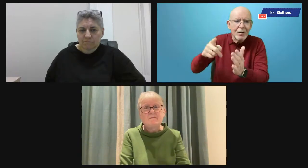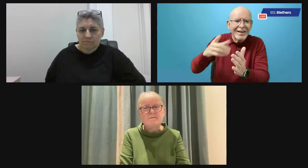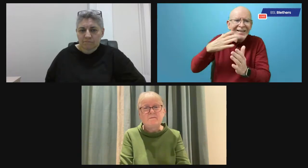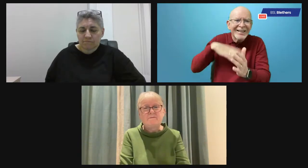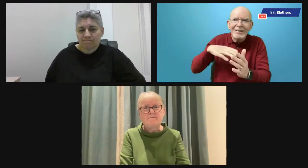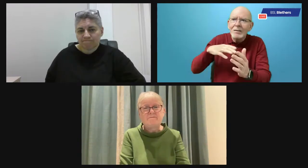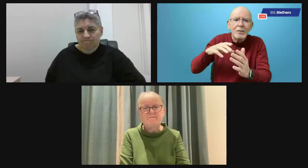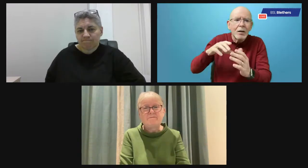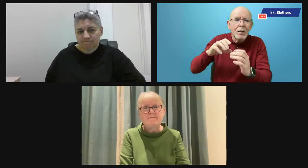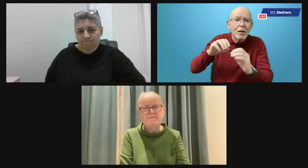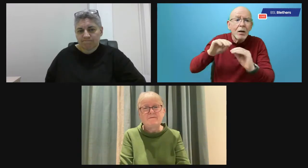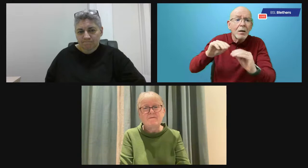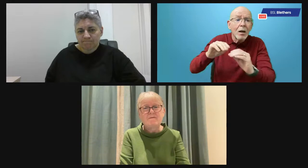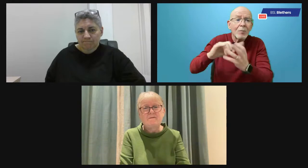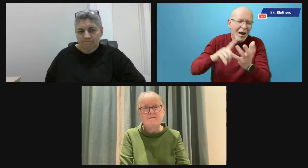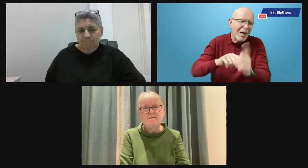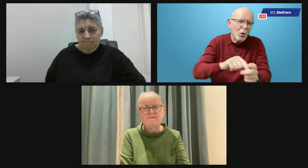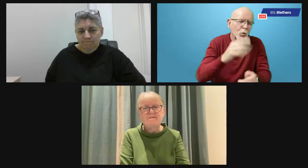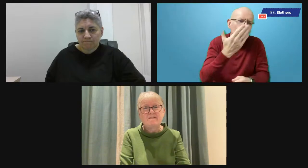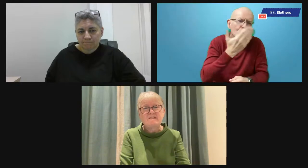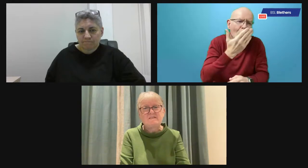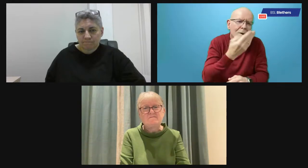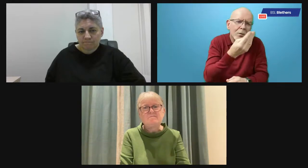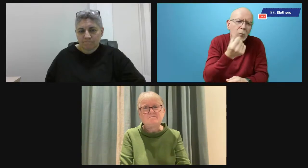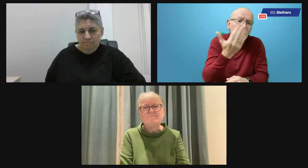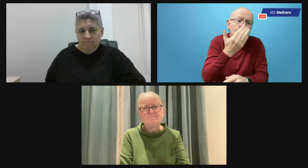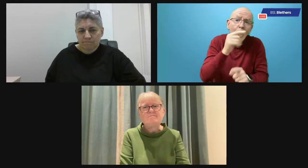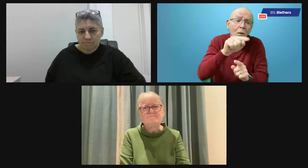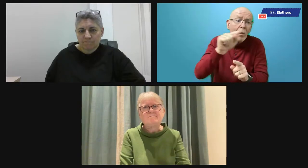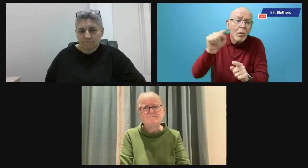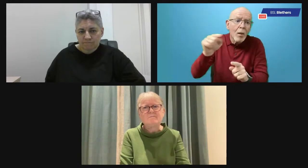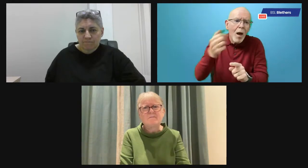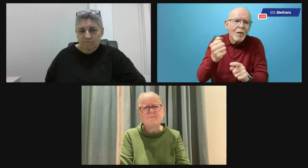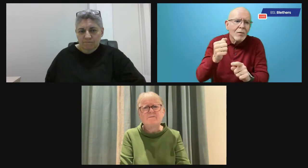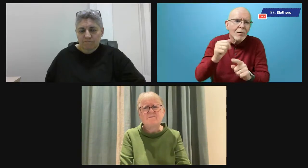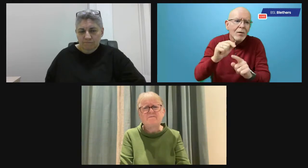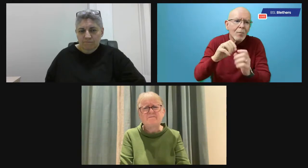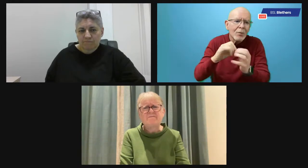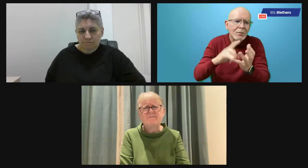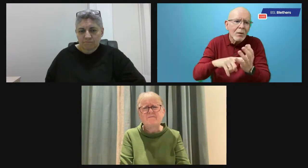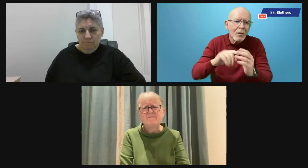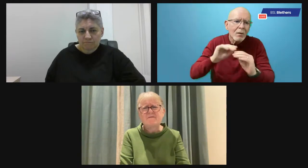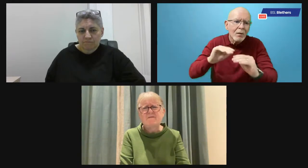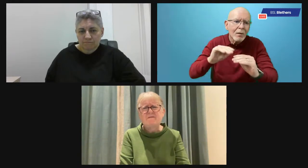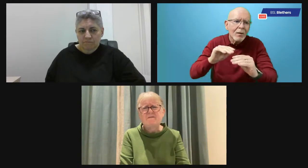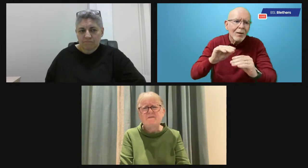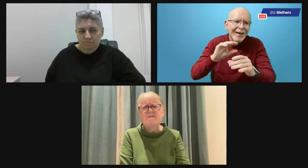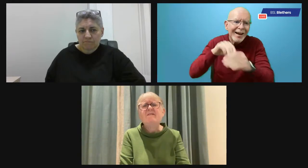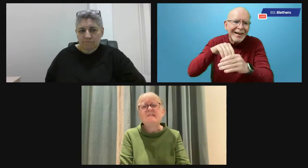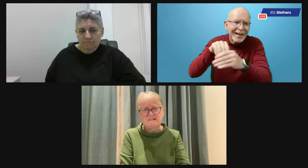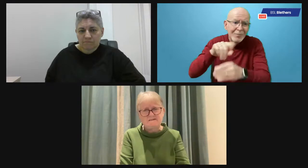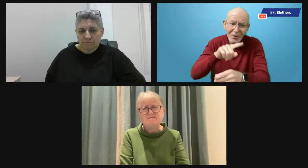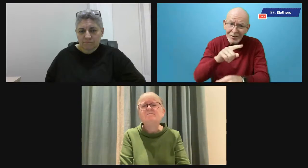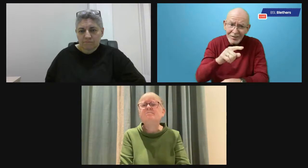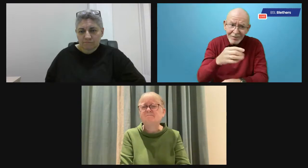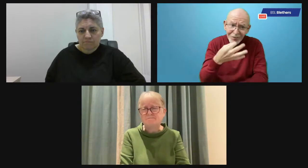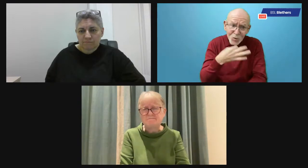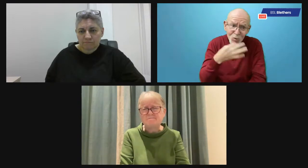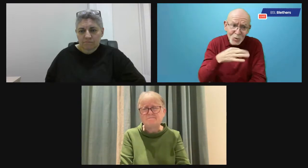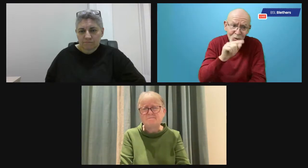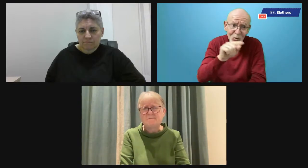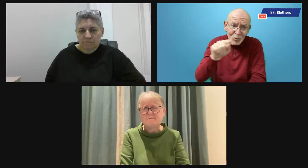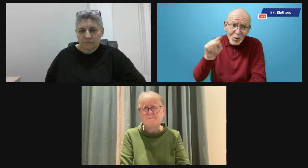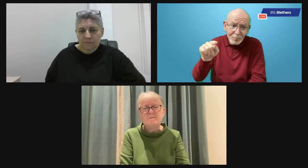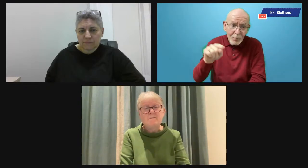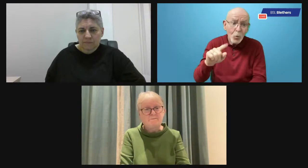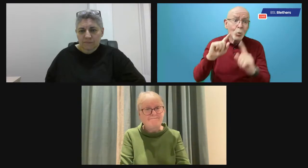they've set up their own companies. And so, you know, like say for example, some schools have, you know, BSL